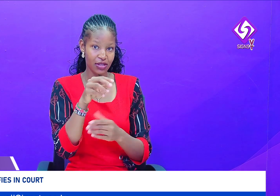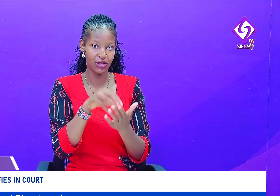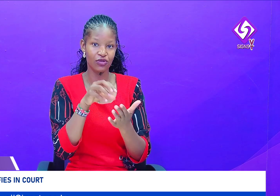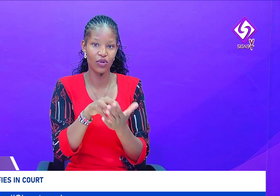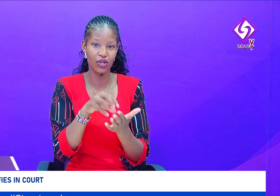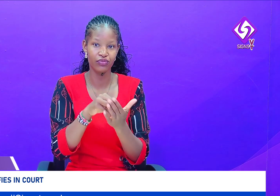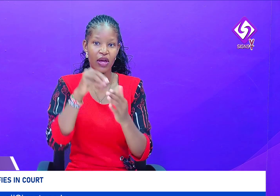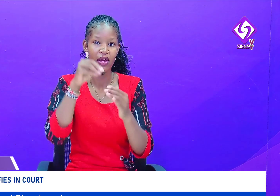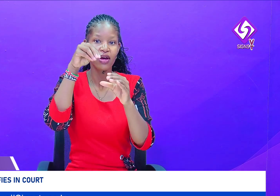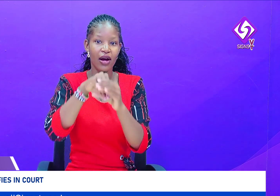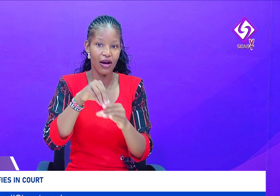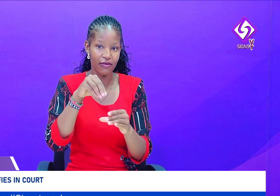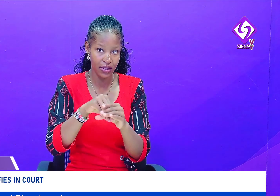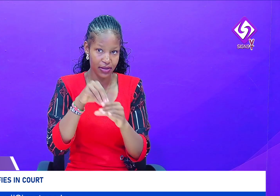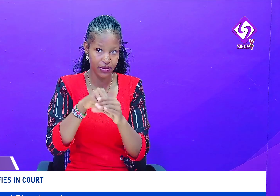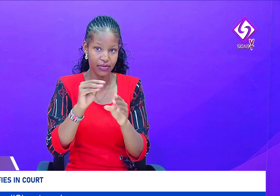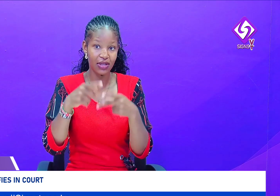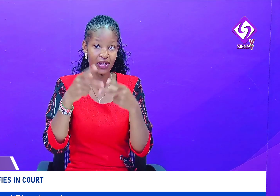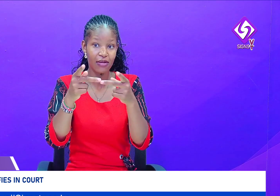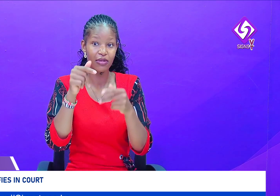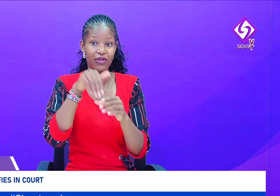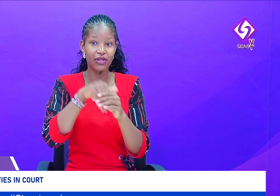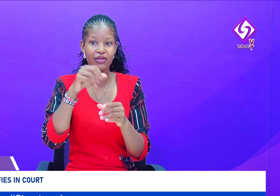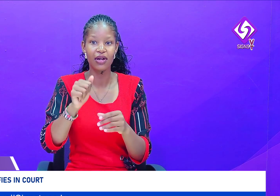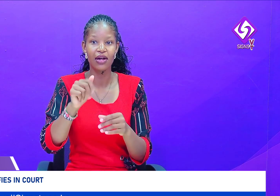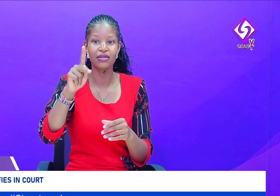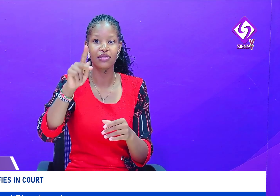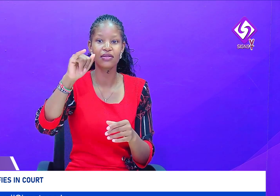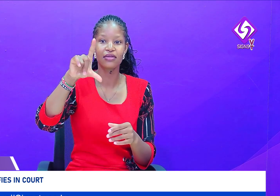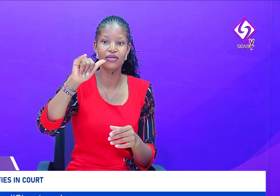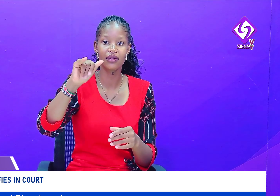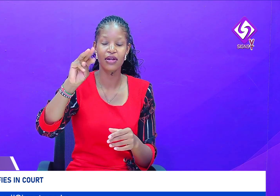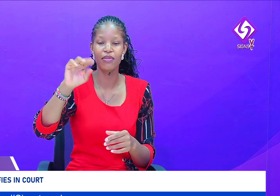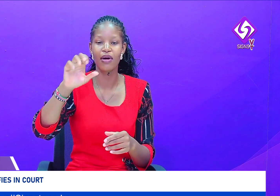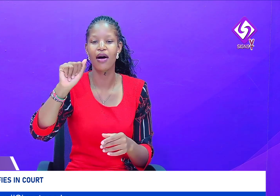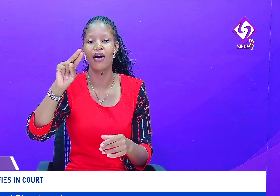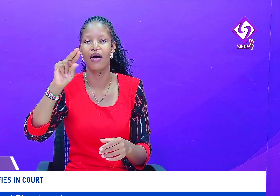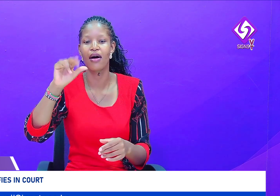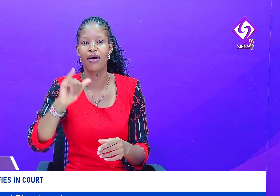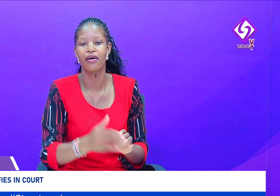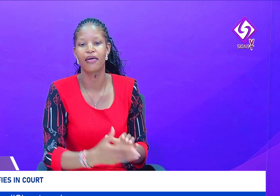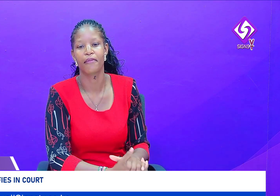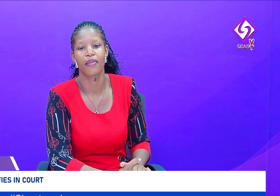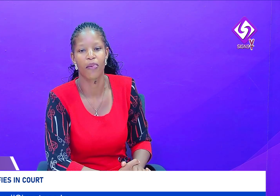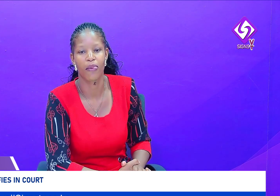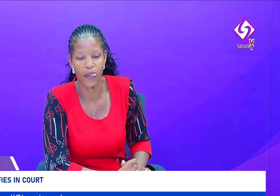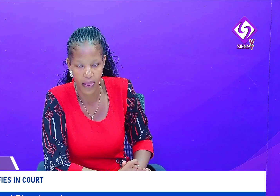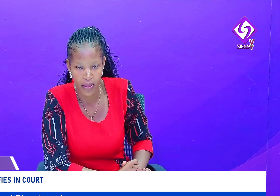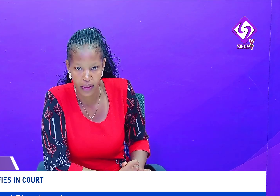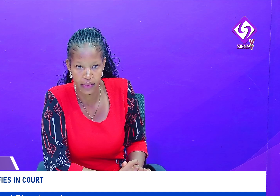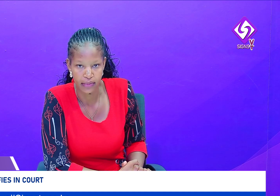fictitious land rates and claims. The case involved a property situated in Kilimani.